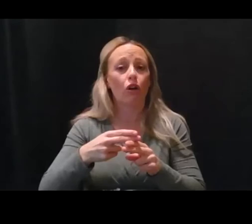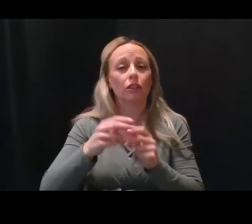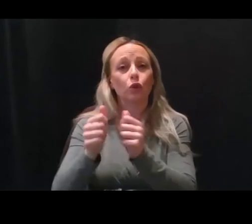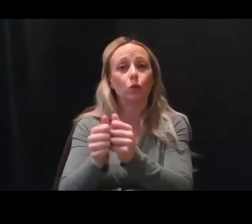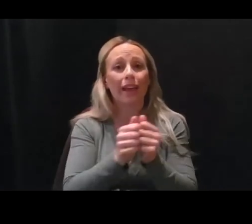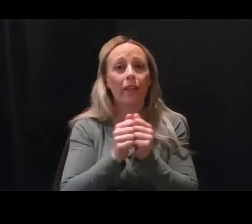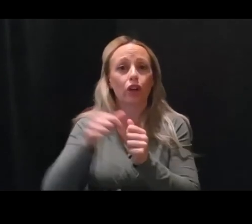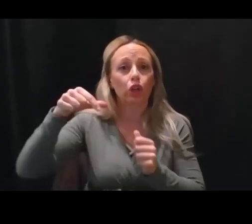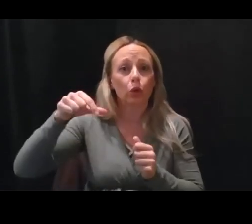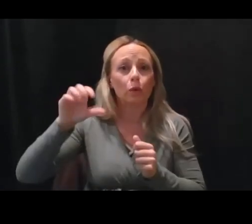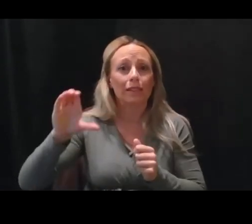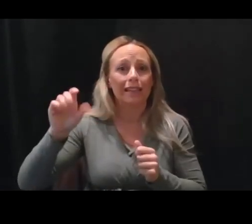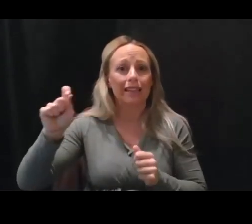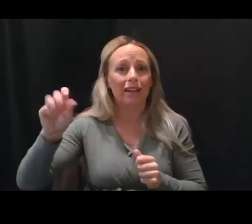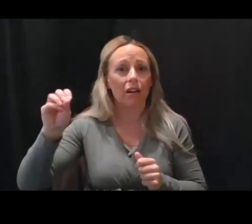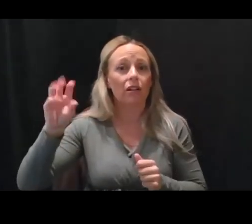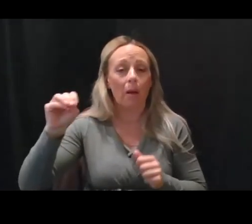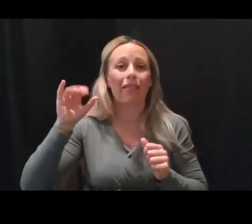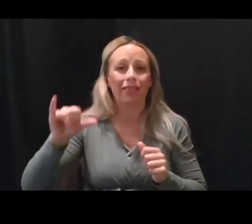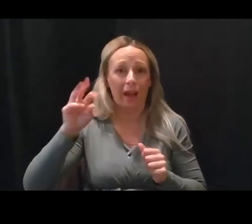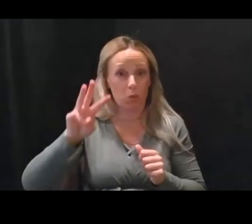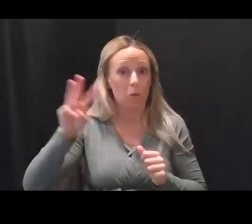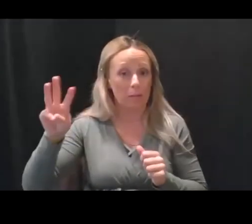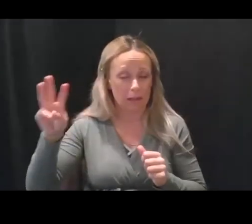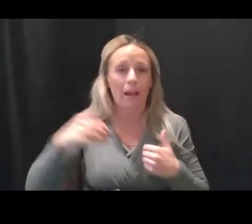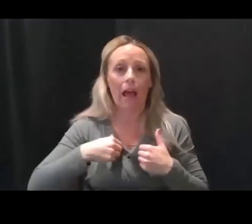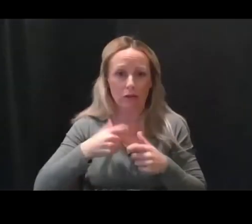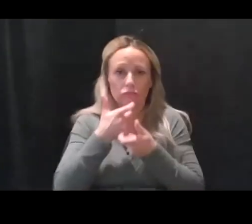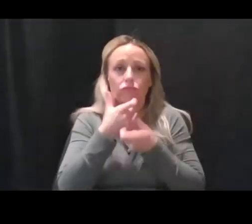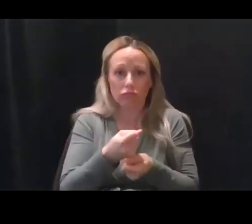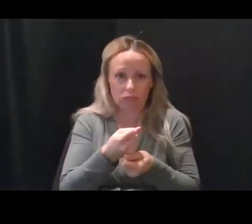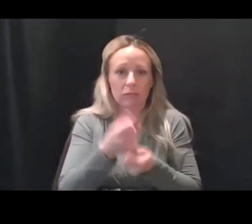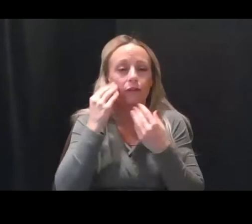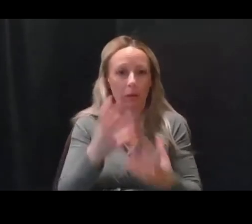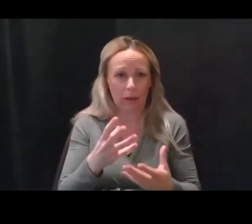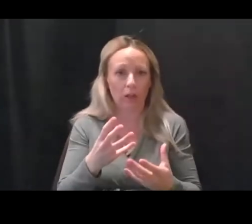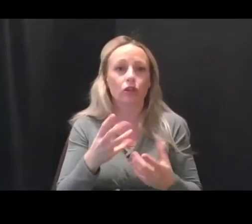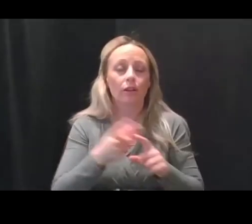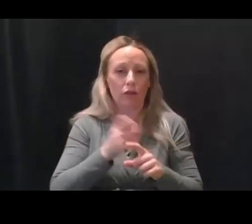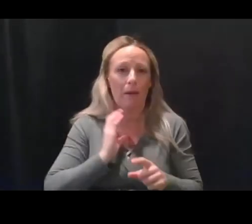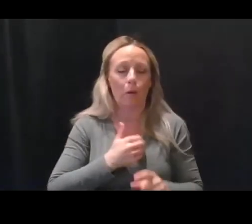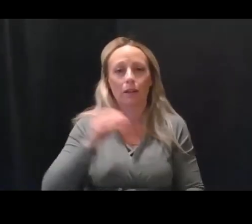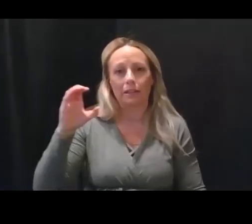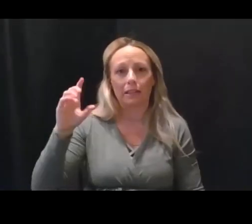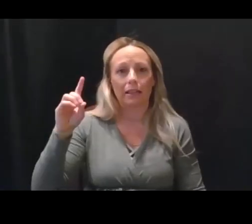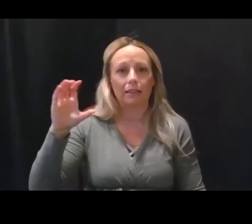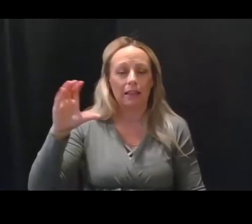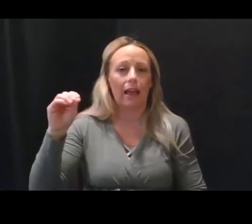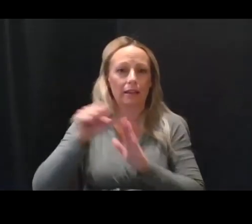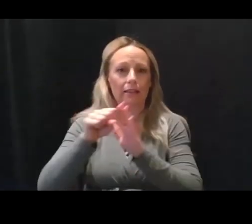togetherqc.com. This site has a very similar information on the vaccine from our CDC and our state health